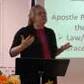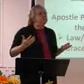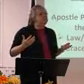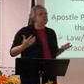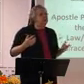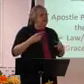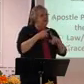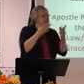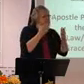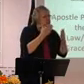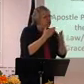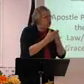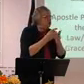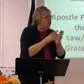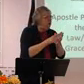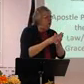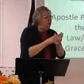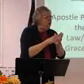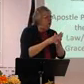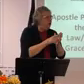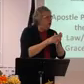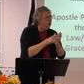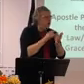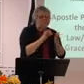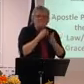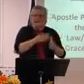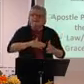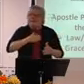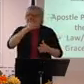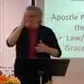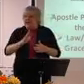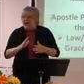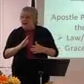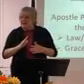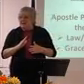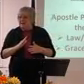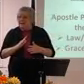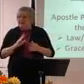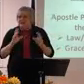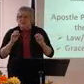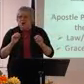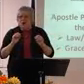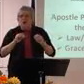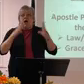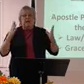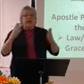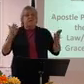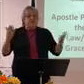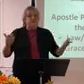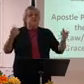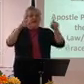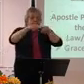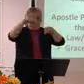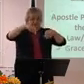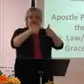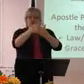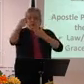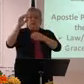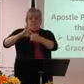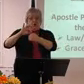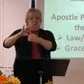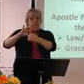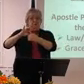it good? Does it please God? A lot of this stuff that was approved this past week may not